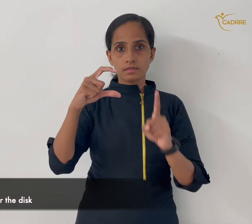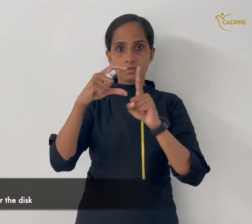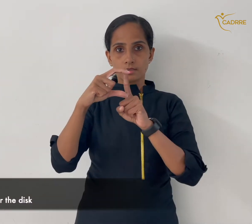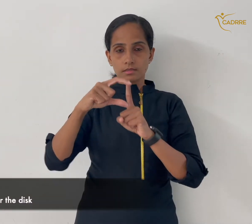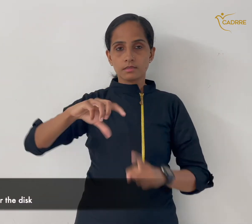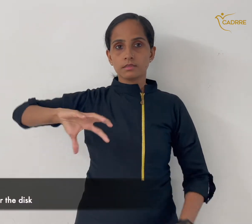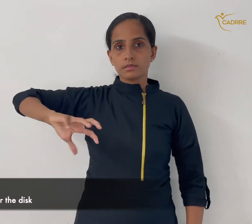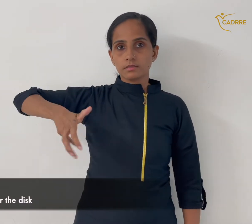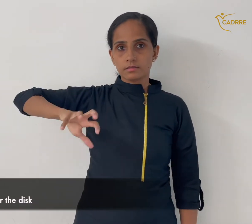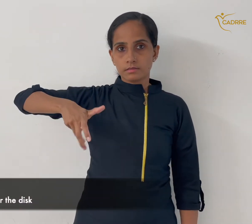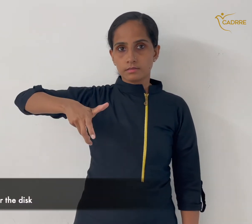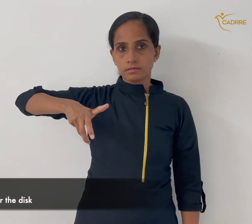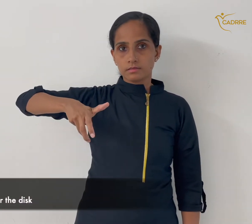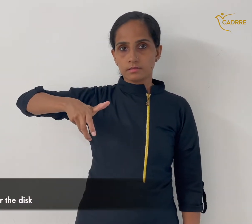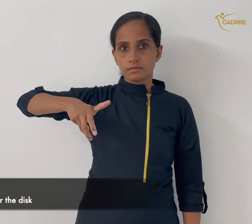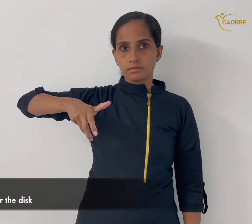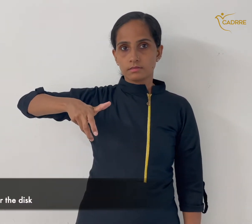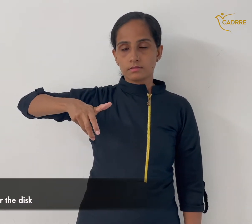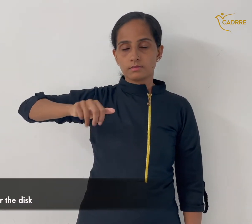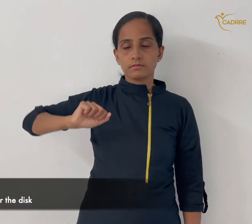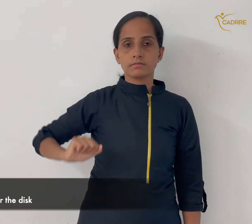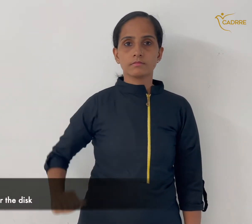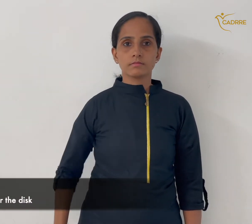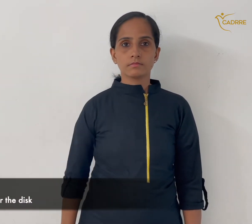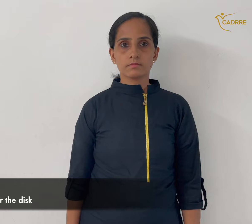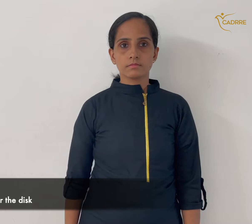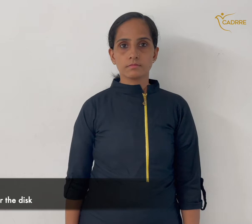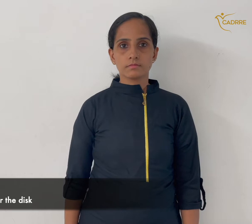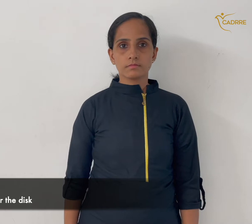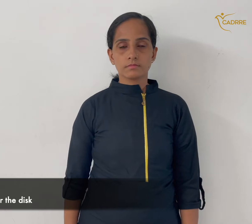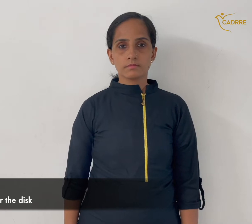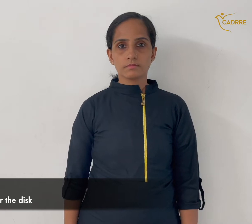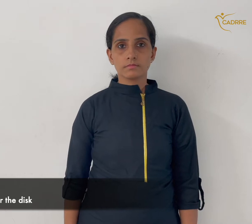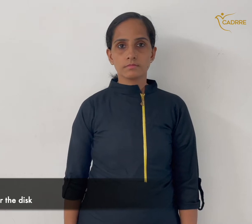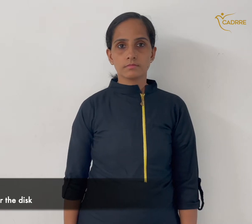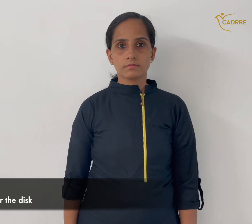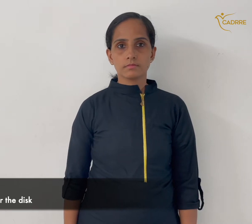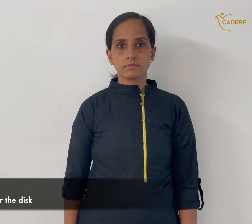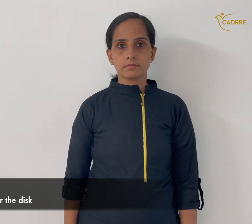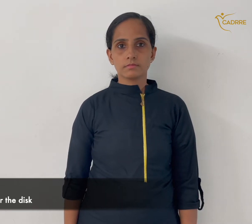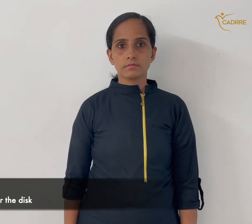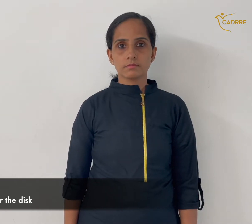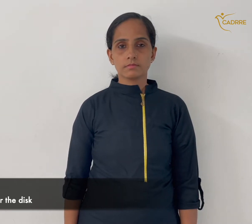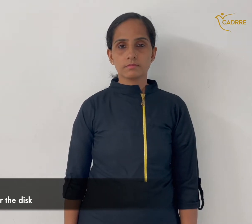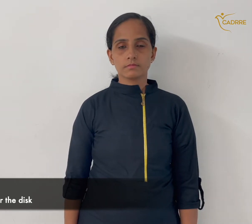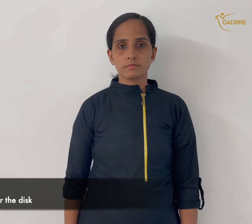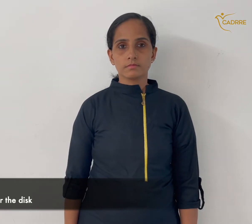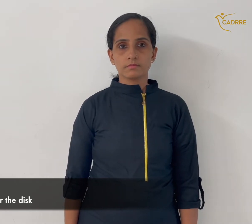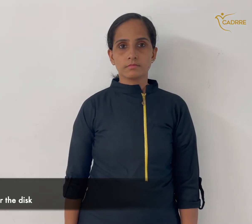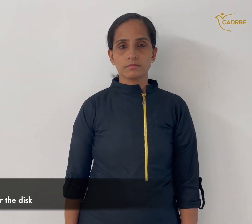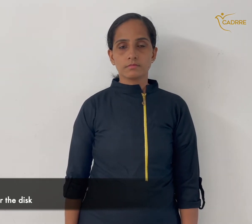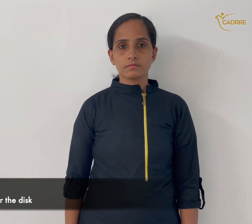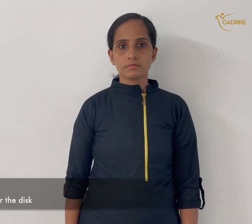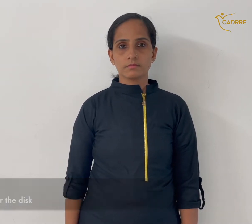cd finger spelling cd and sign for the disk